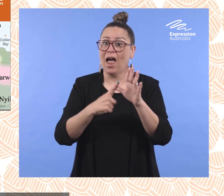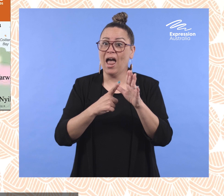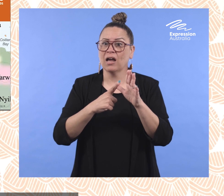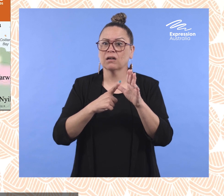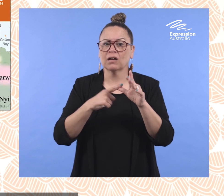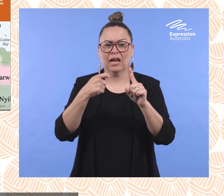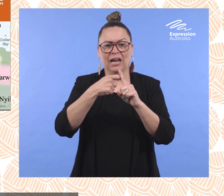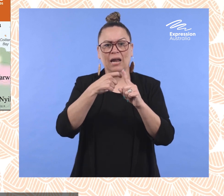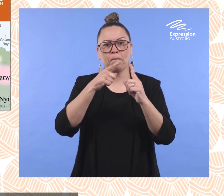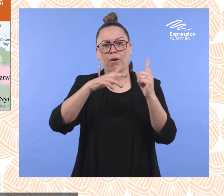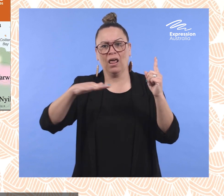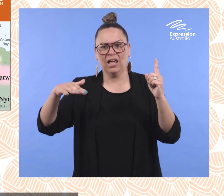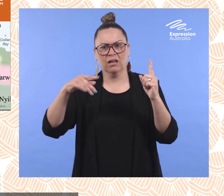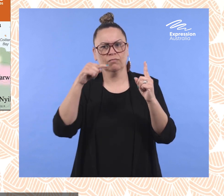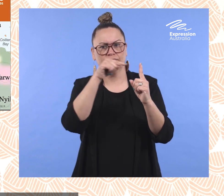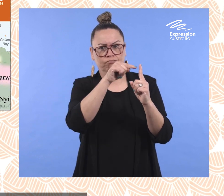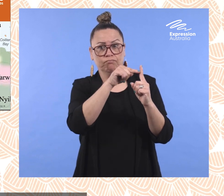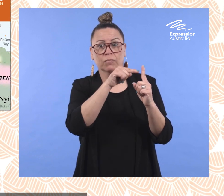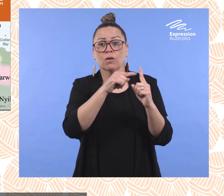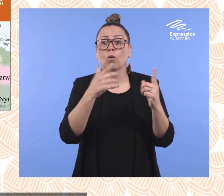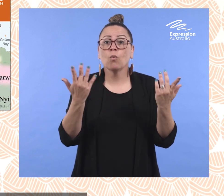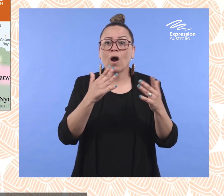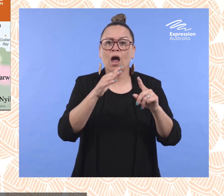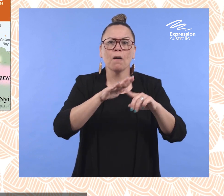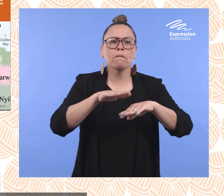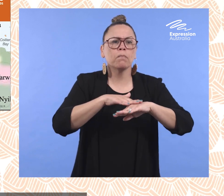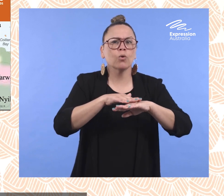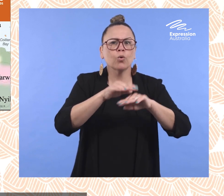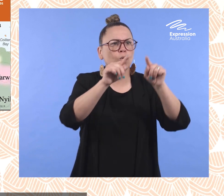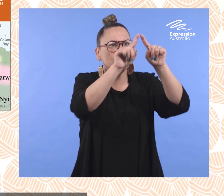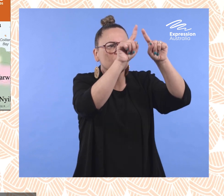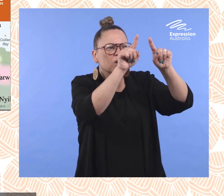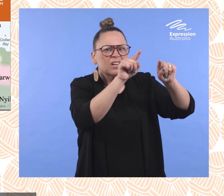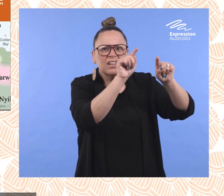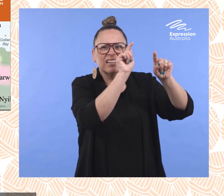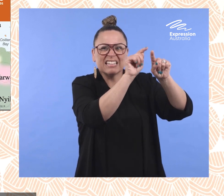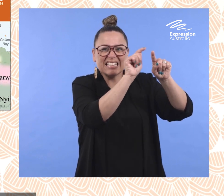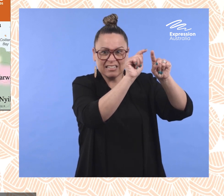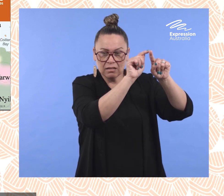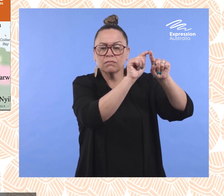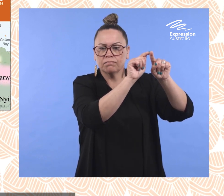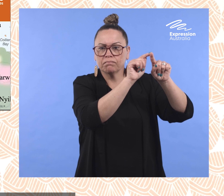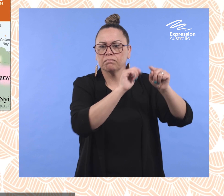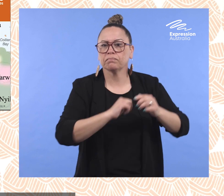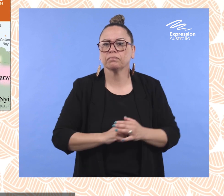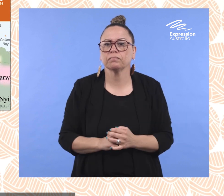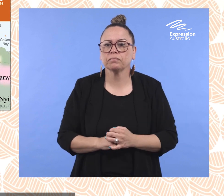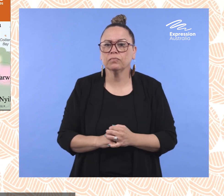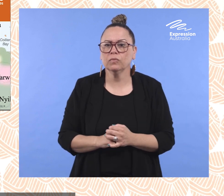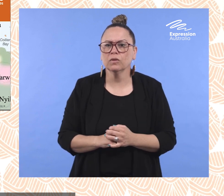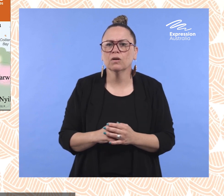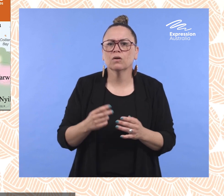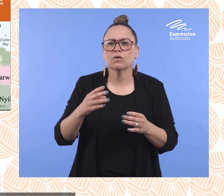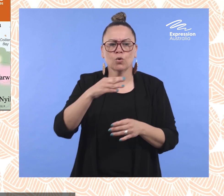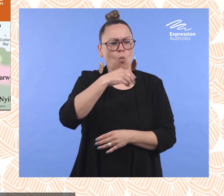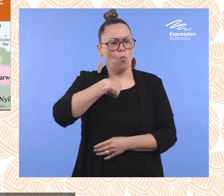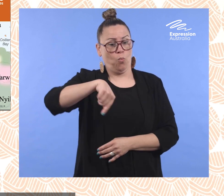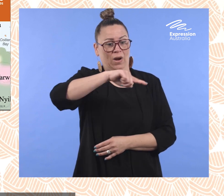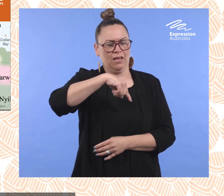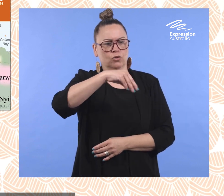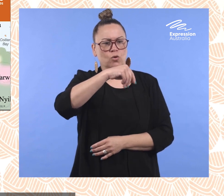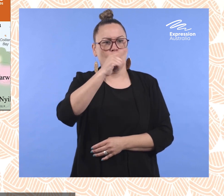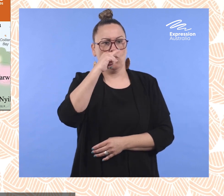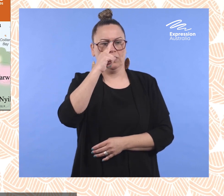Australia. My people are the Bardi people at the tip of the Dampier Peninsula there in blue, and we're saltwater